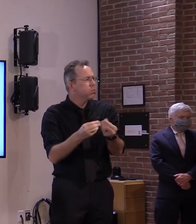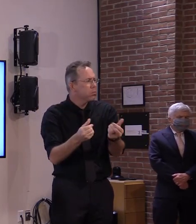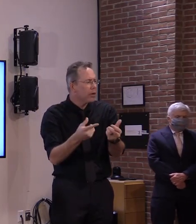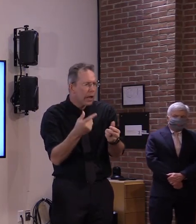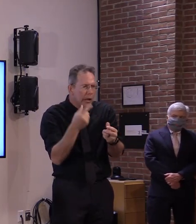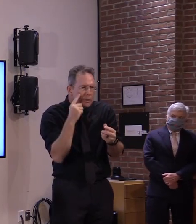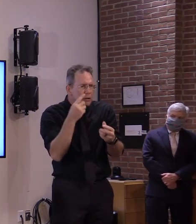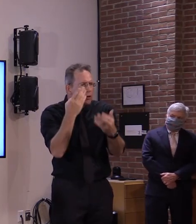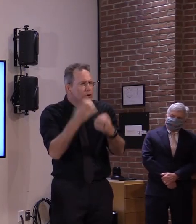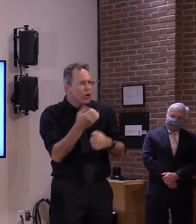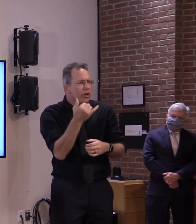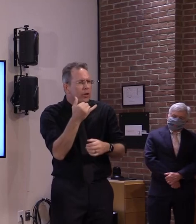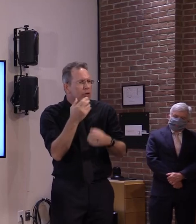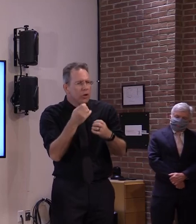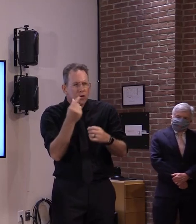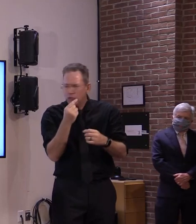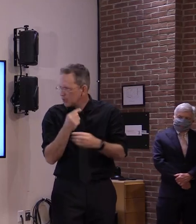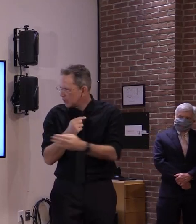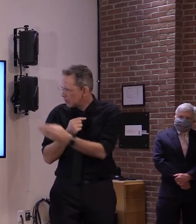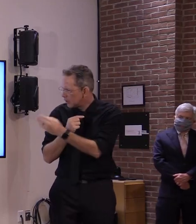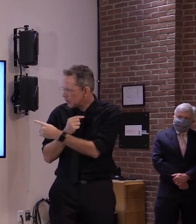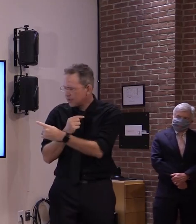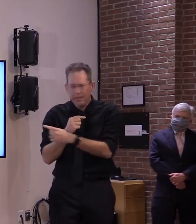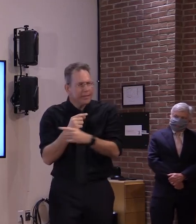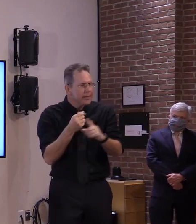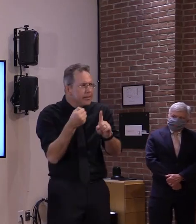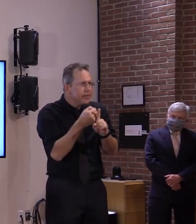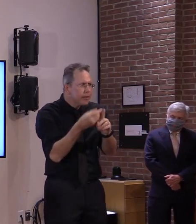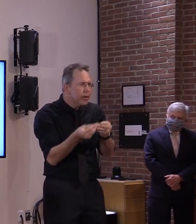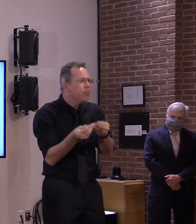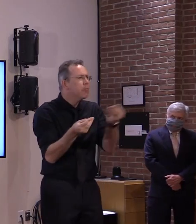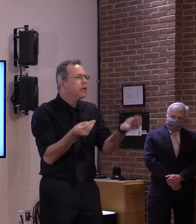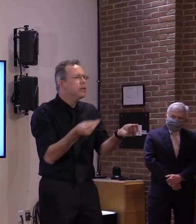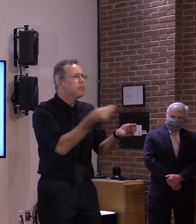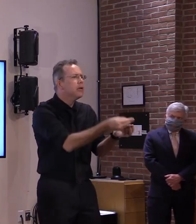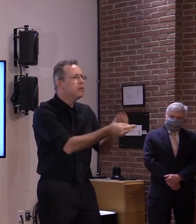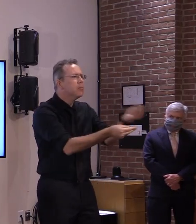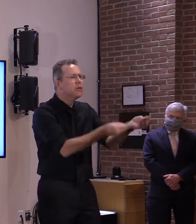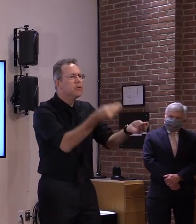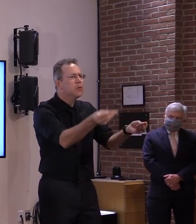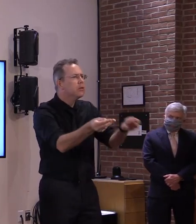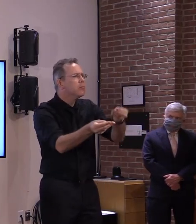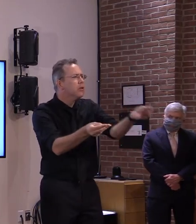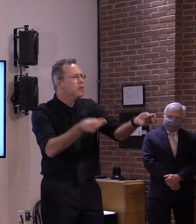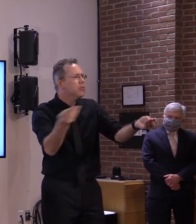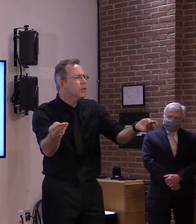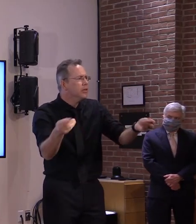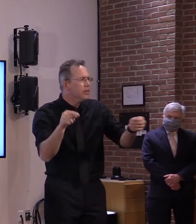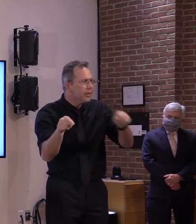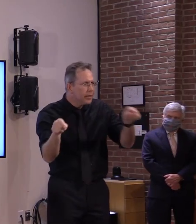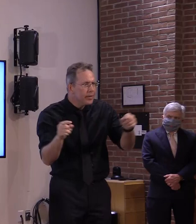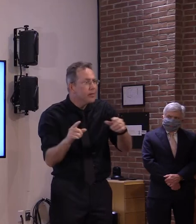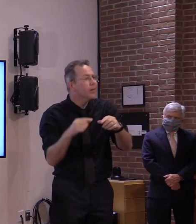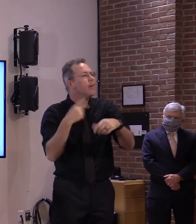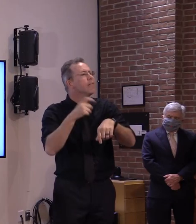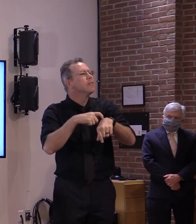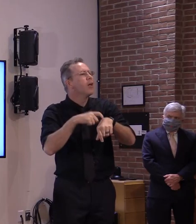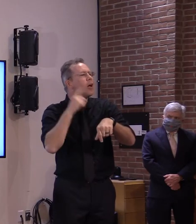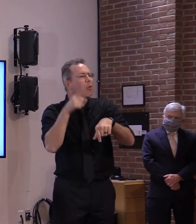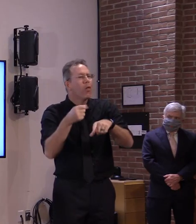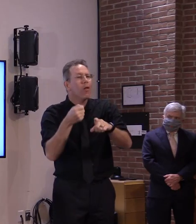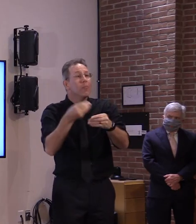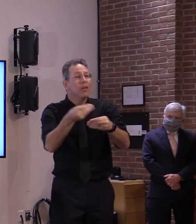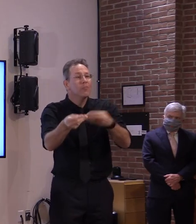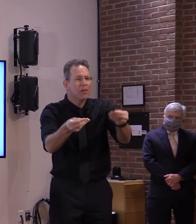green colors that are going to take some time. But the containment process is underway and